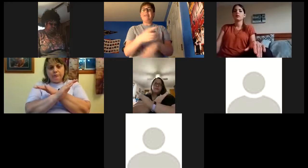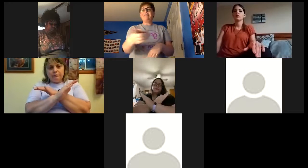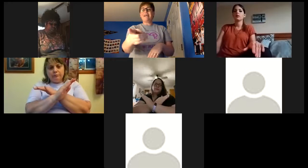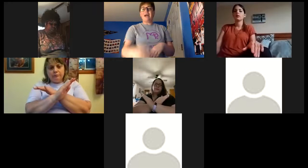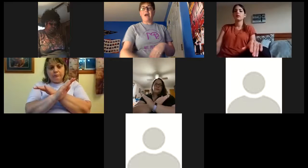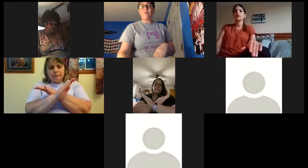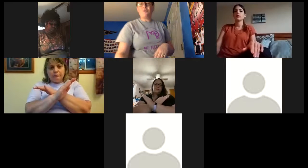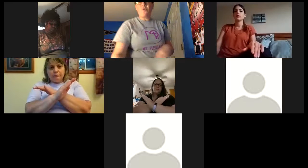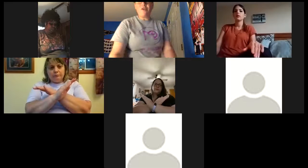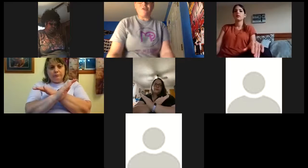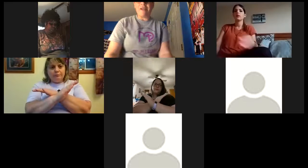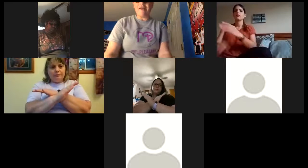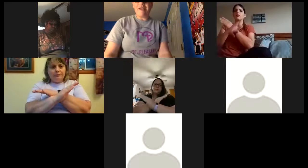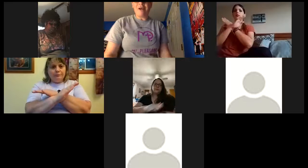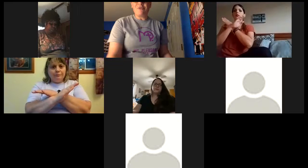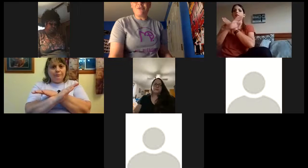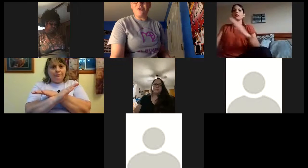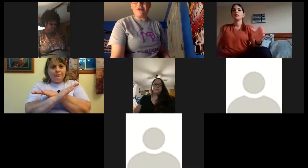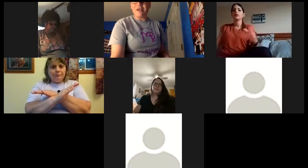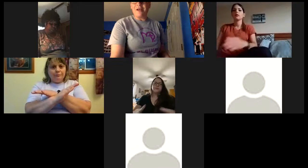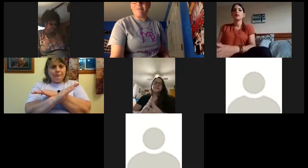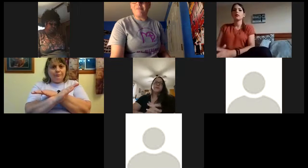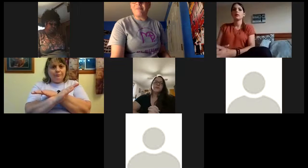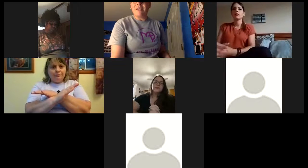and exactly, I was wondering